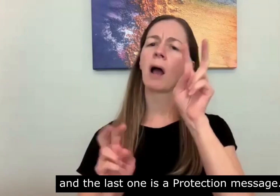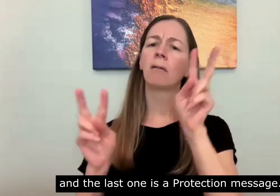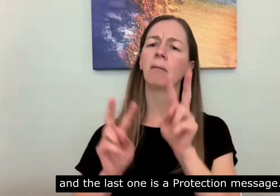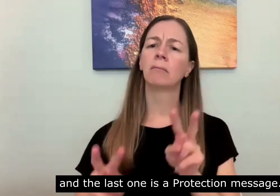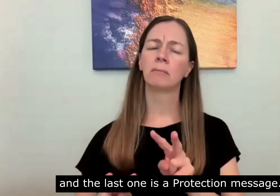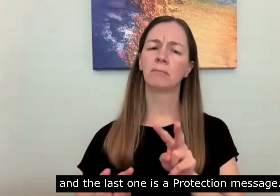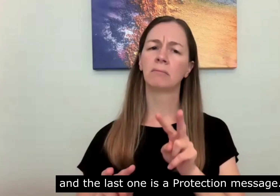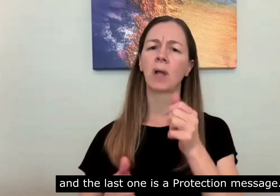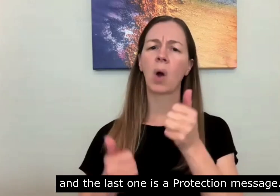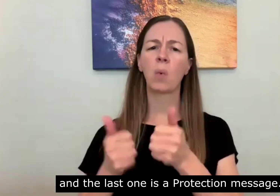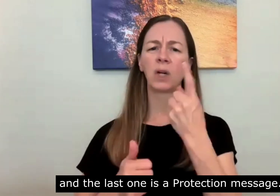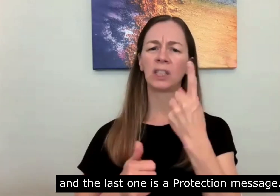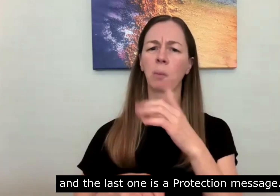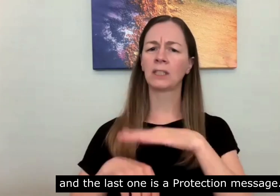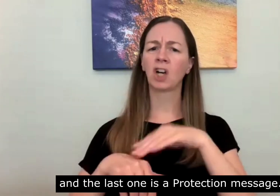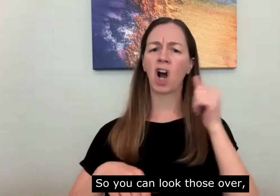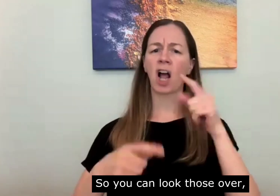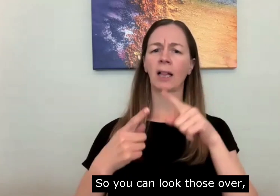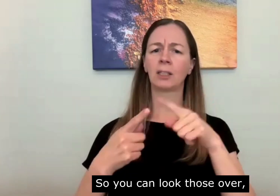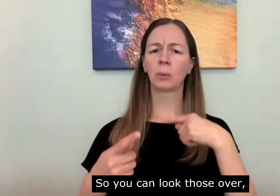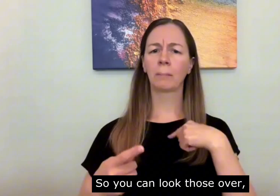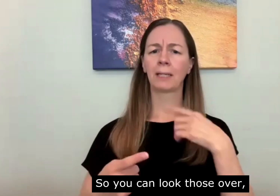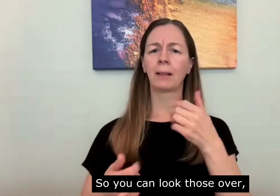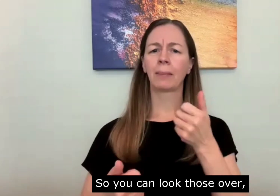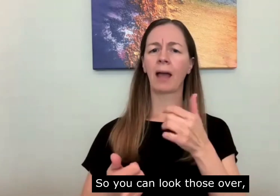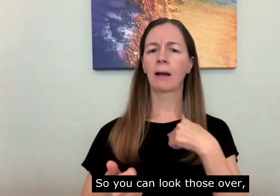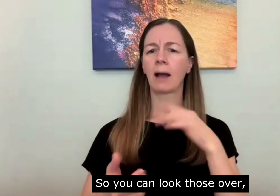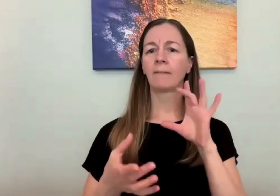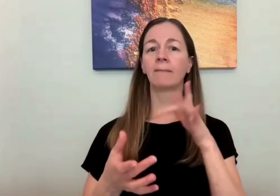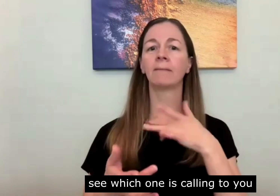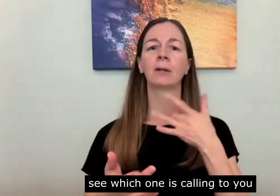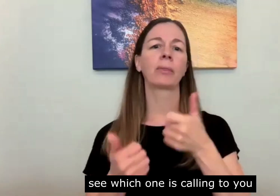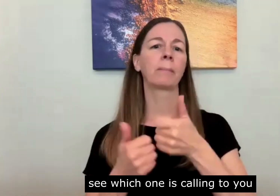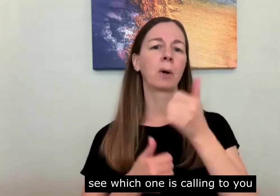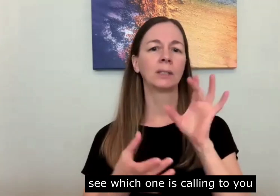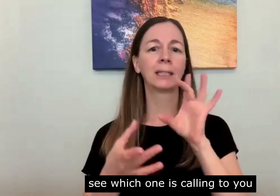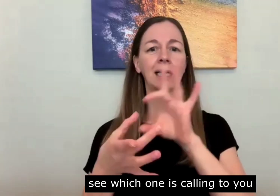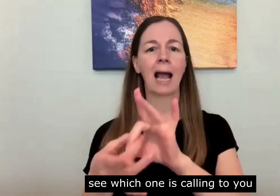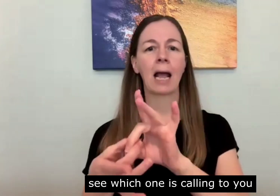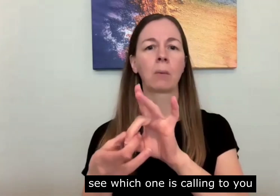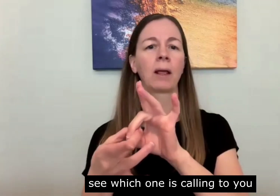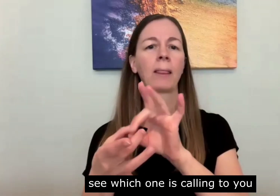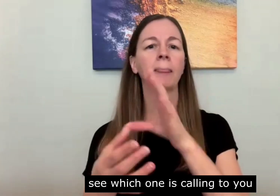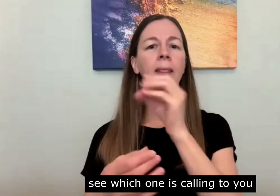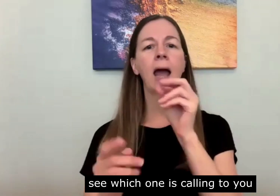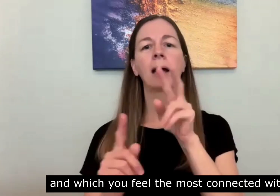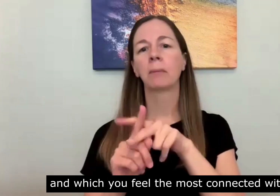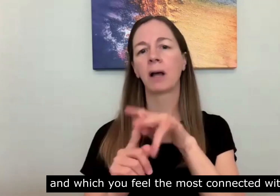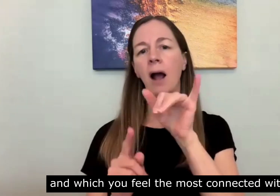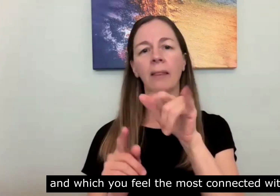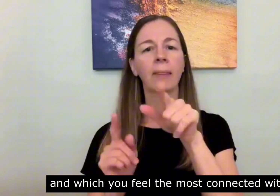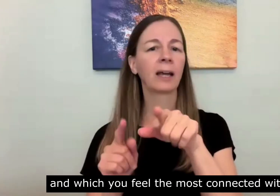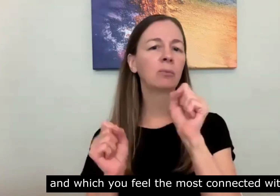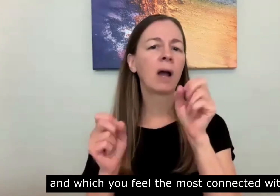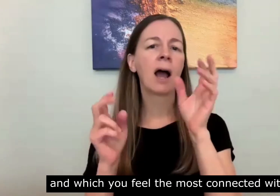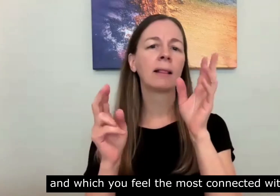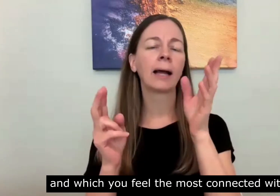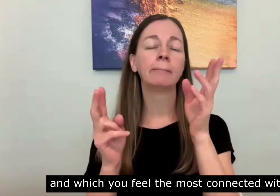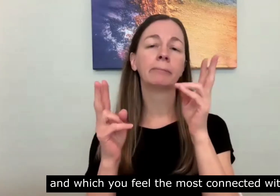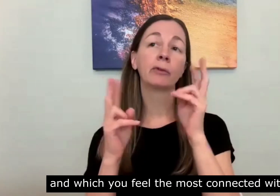protection message. So you can look those over, see which one is calling to you and which you feel the most connected with,